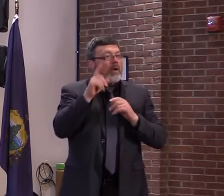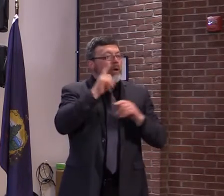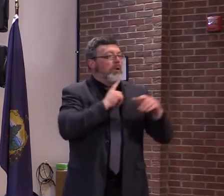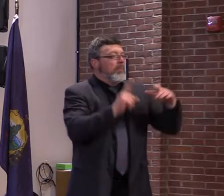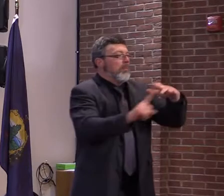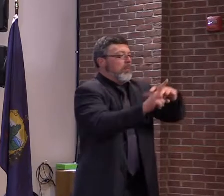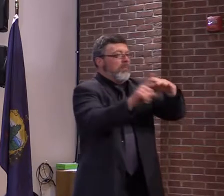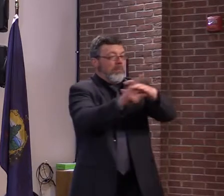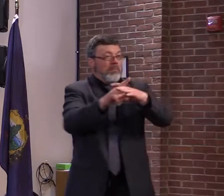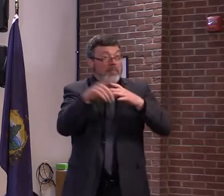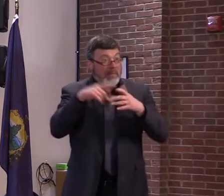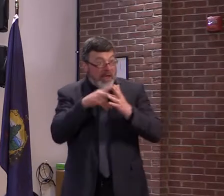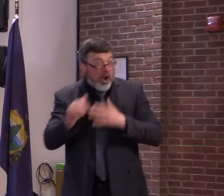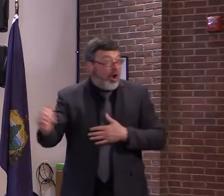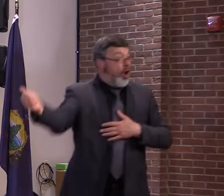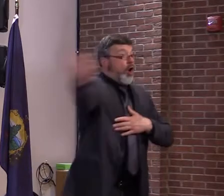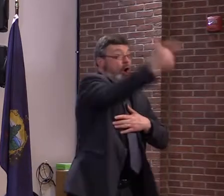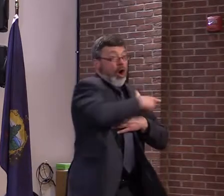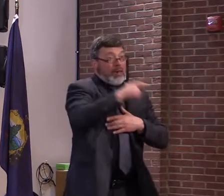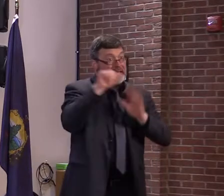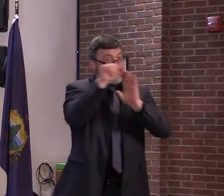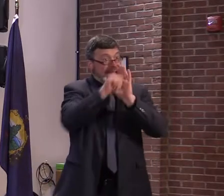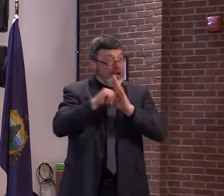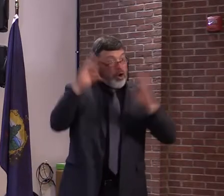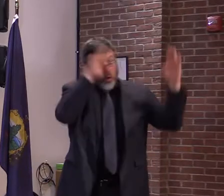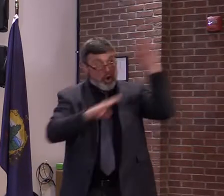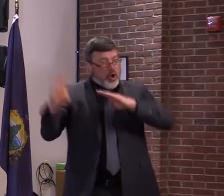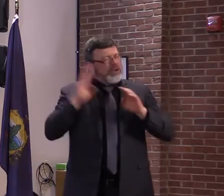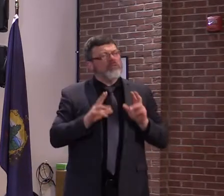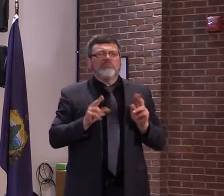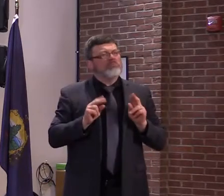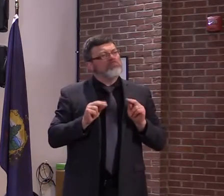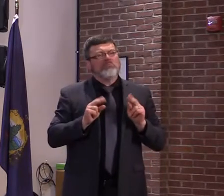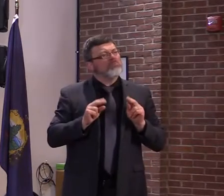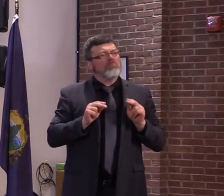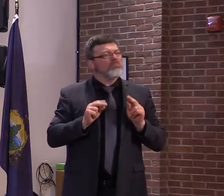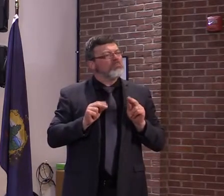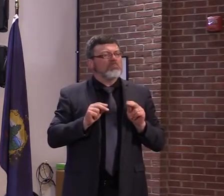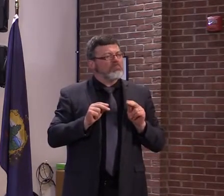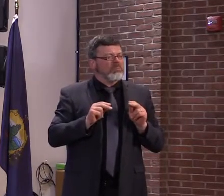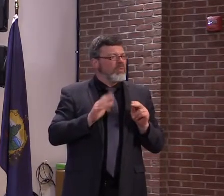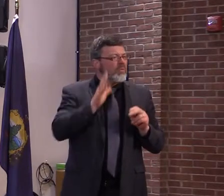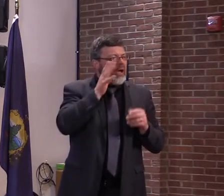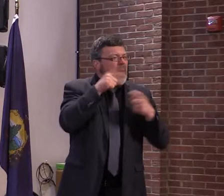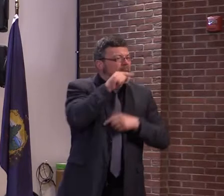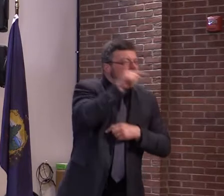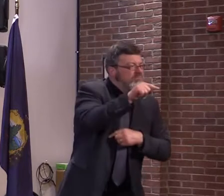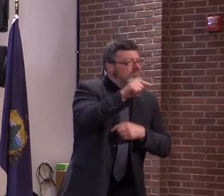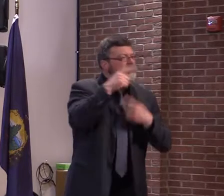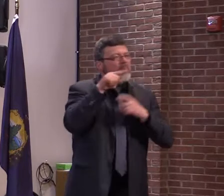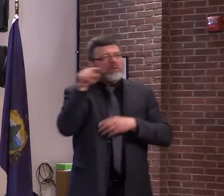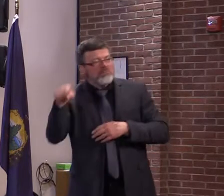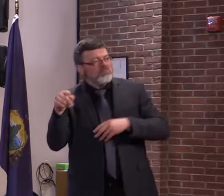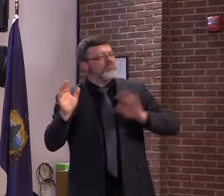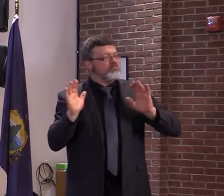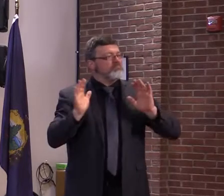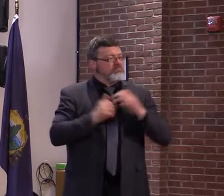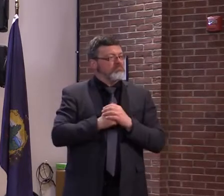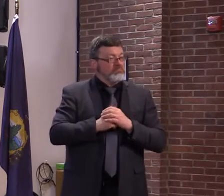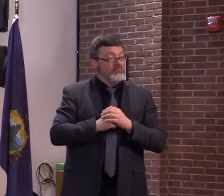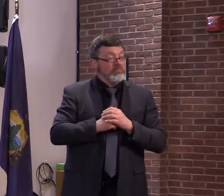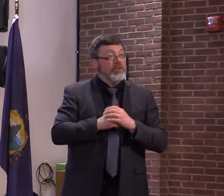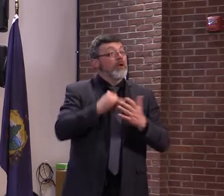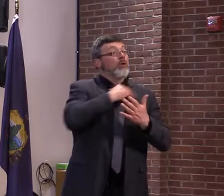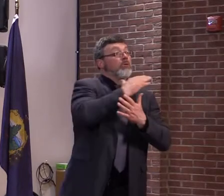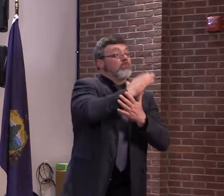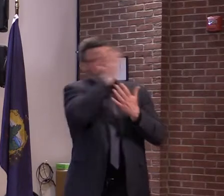new mitigation strategies at this time here in Vermont. On the testing front, I want to